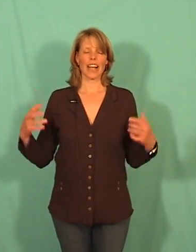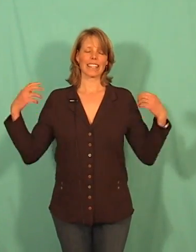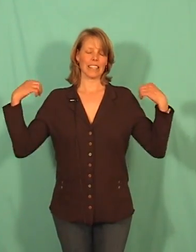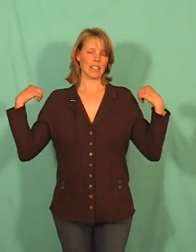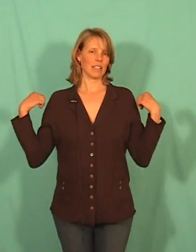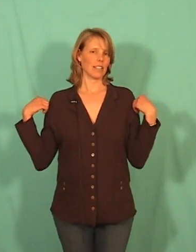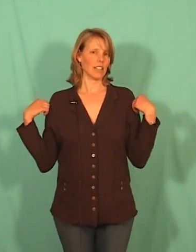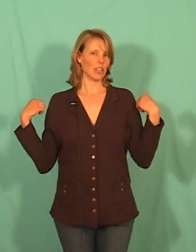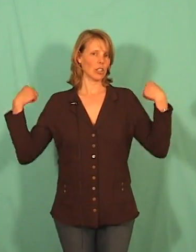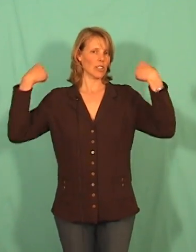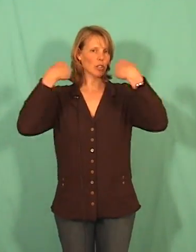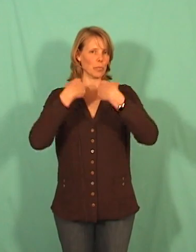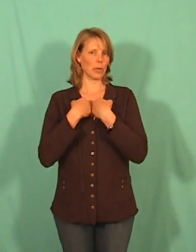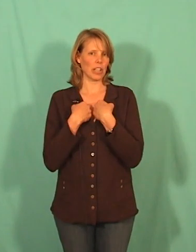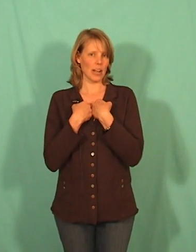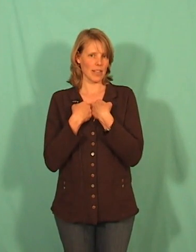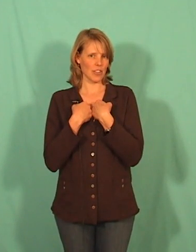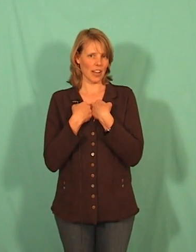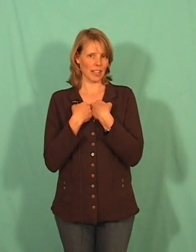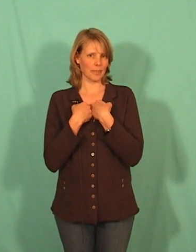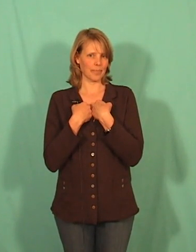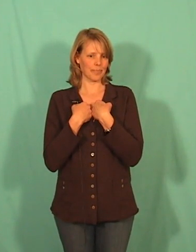Jacket. It looks like you're putting on the jacket.